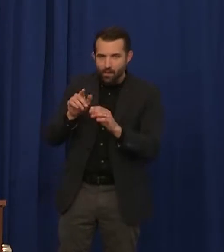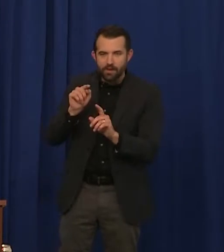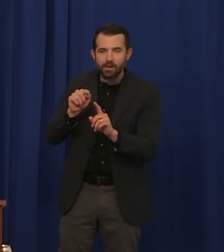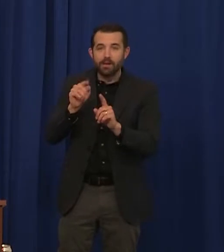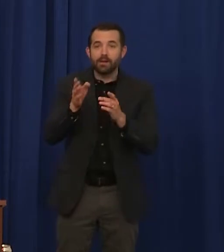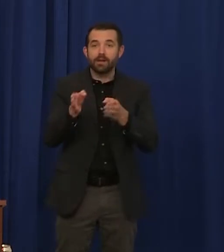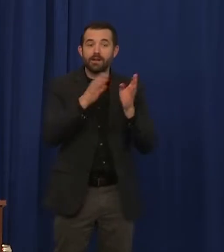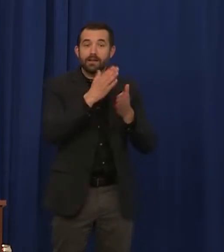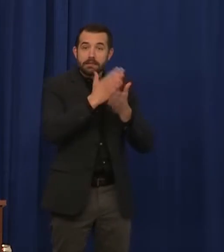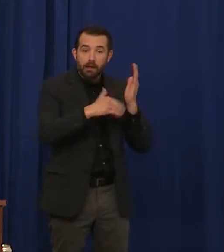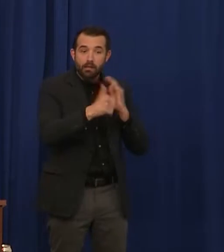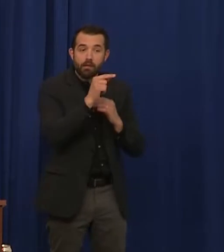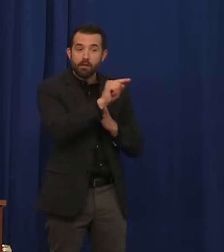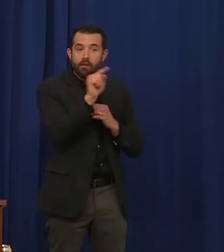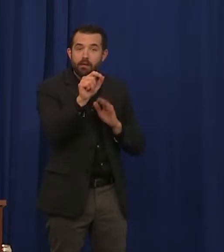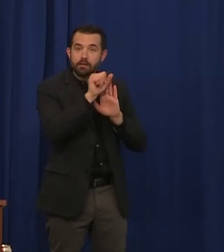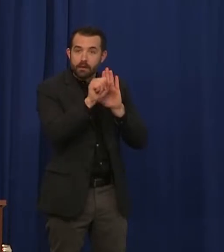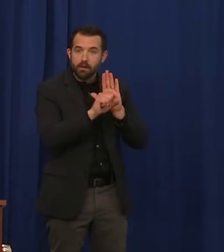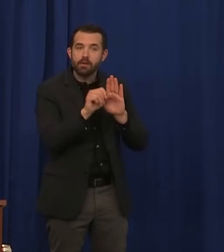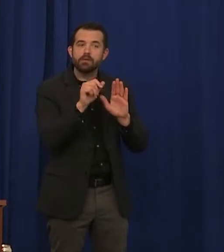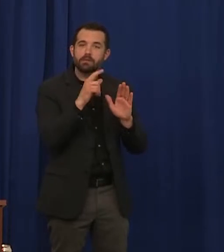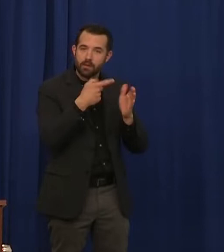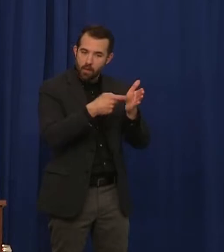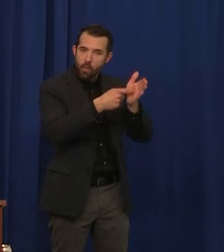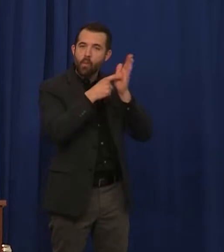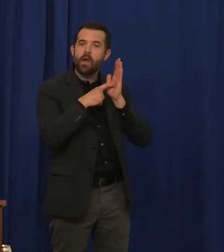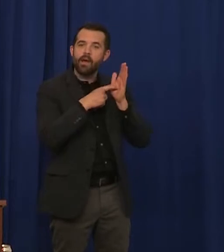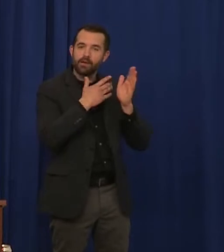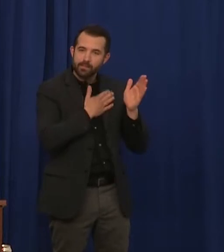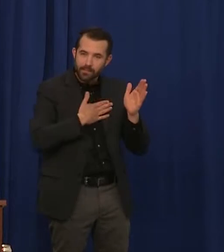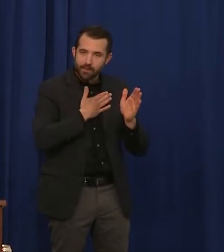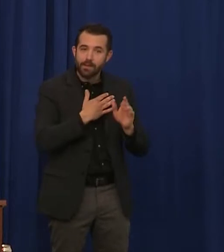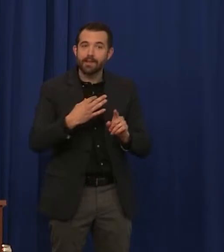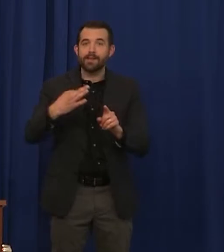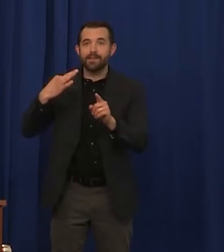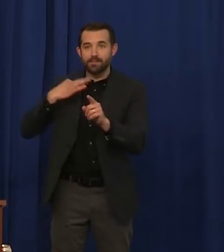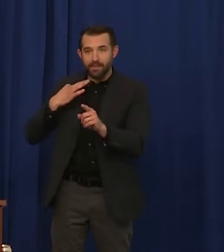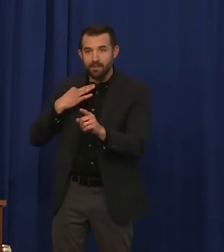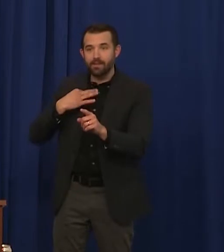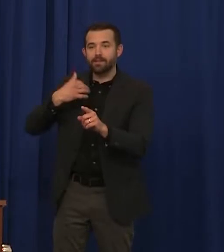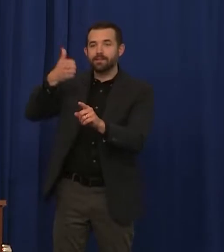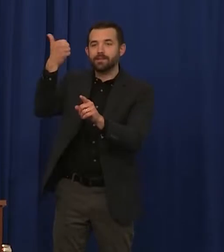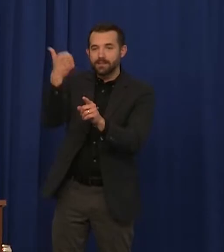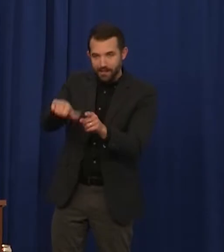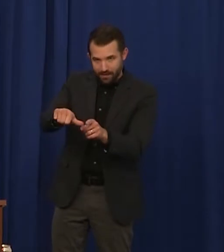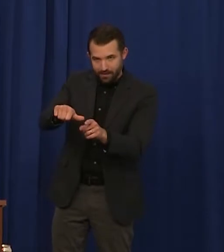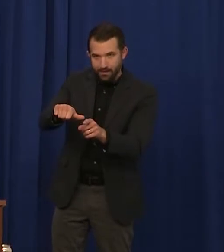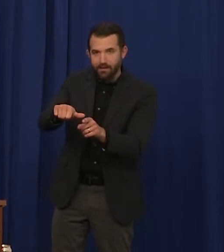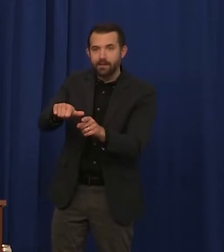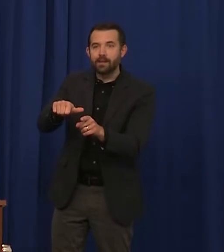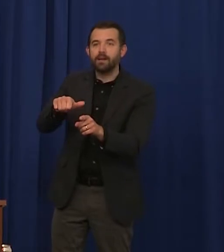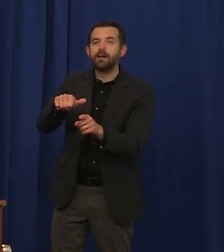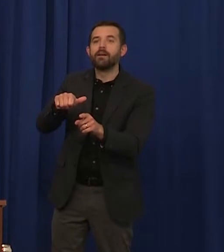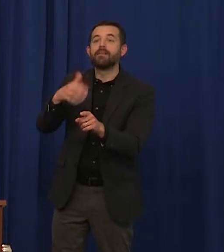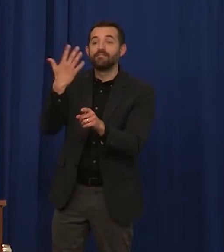people to go through that first step of applying and being denied before actually applying for